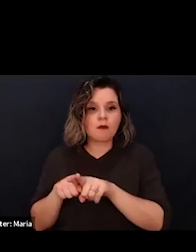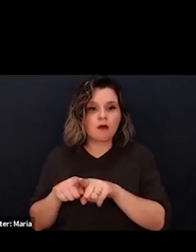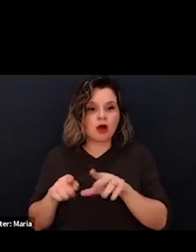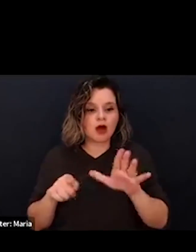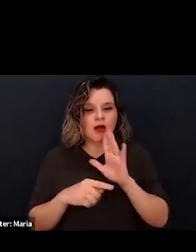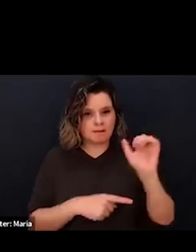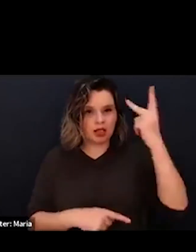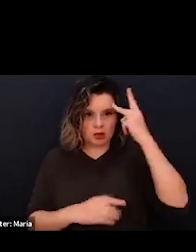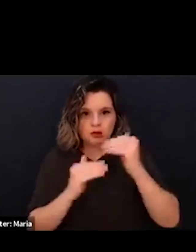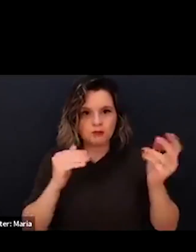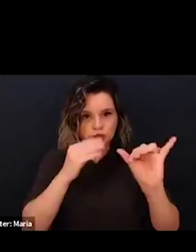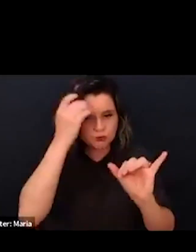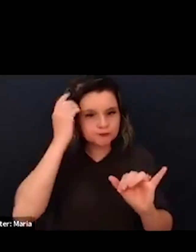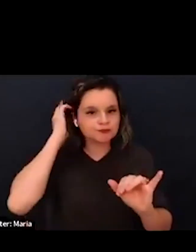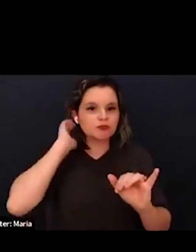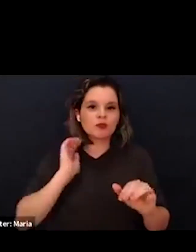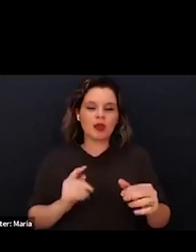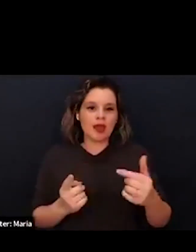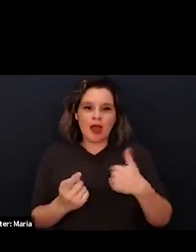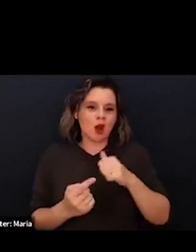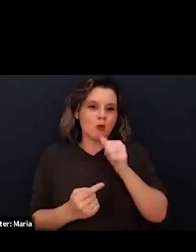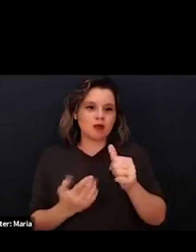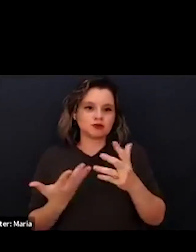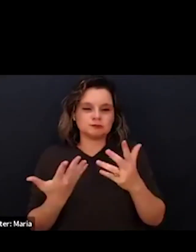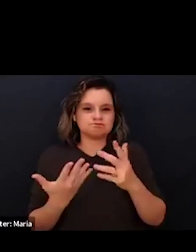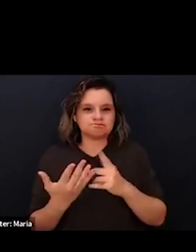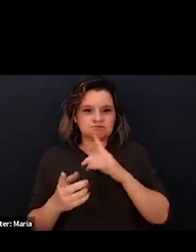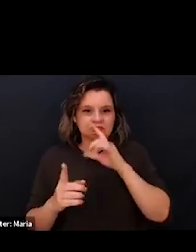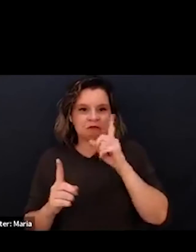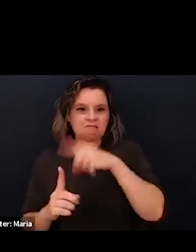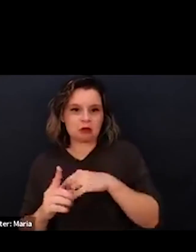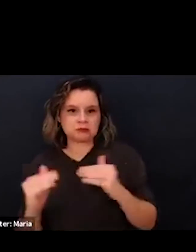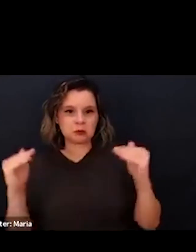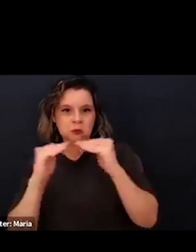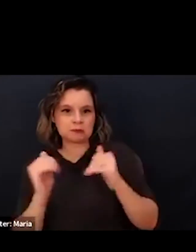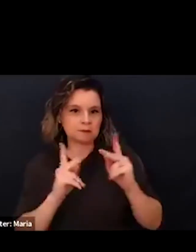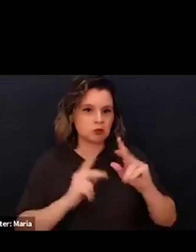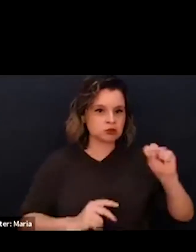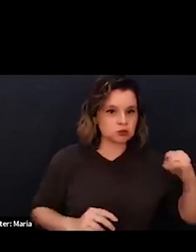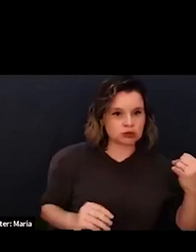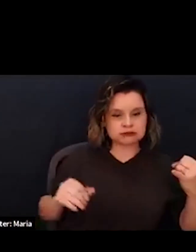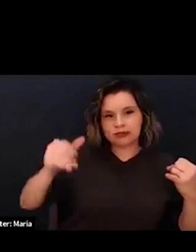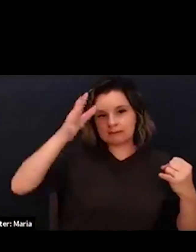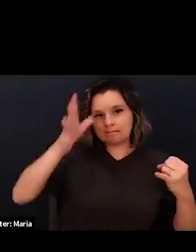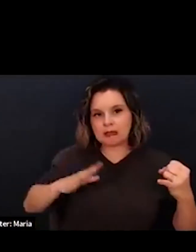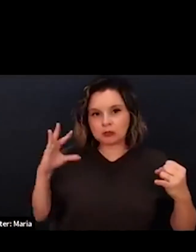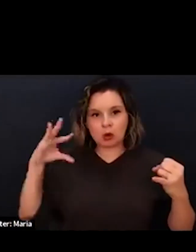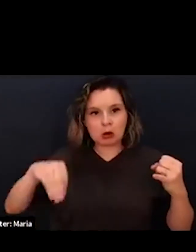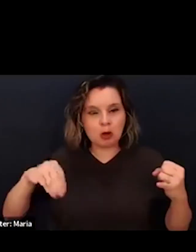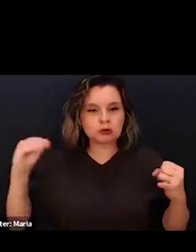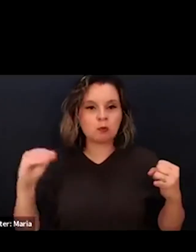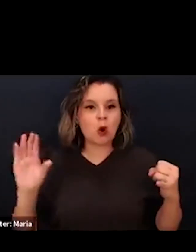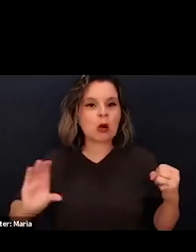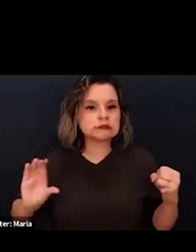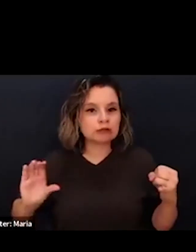political level. And I don't mean to make a false equivalence between men who are involved in social justice and men who are involved in more conservative